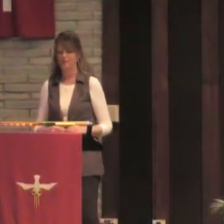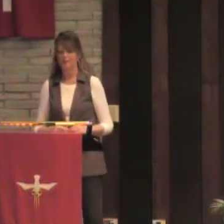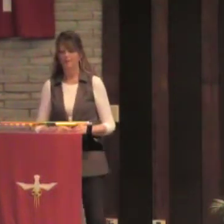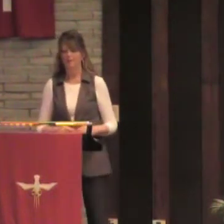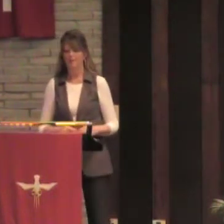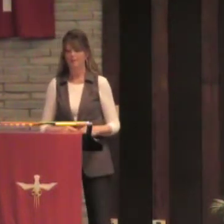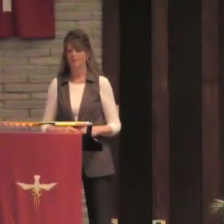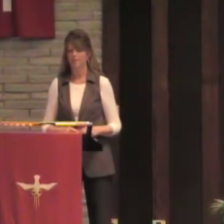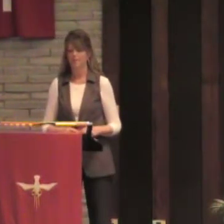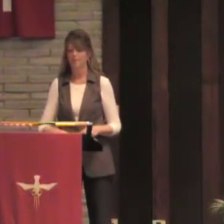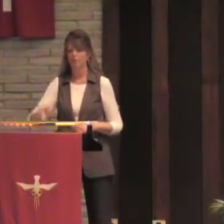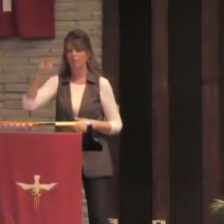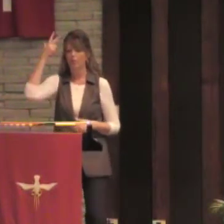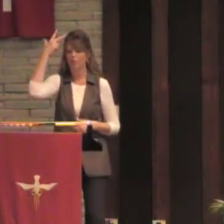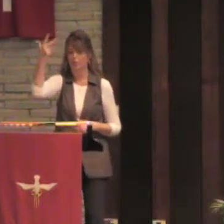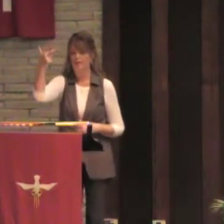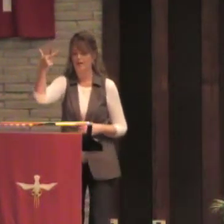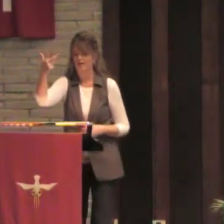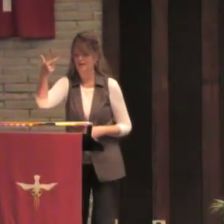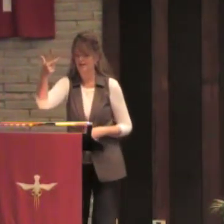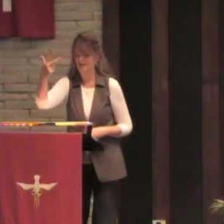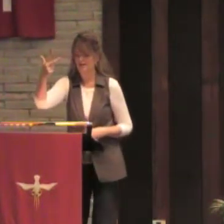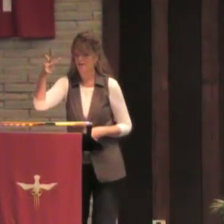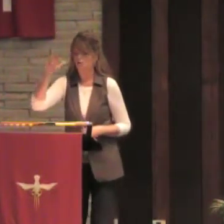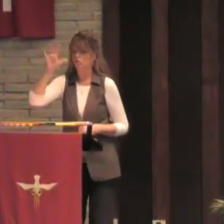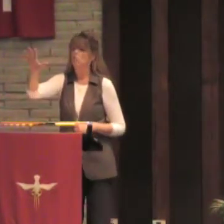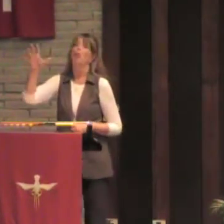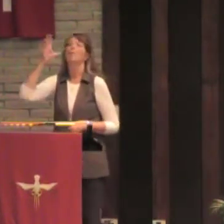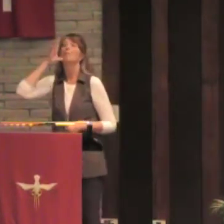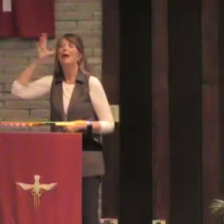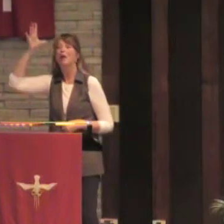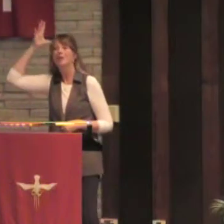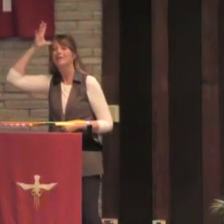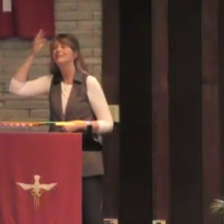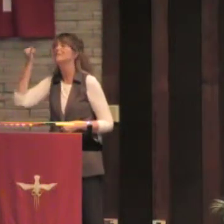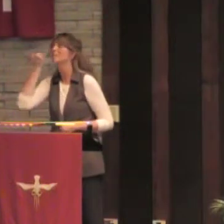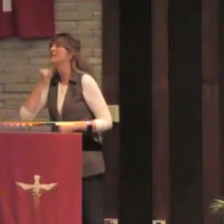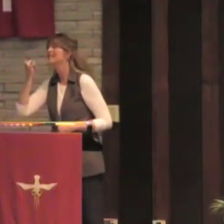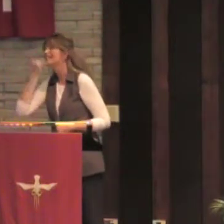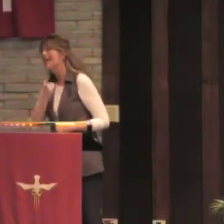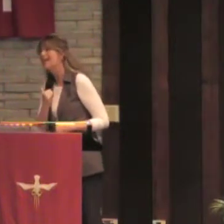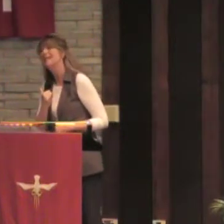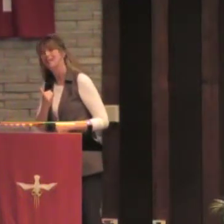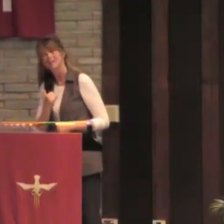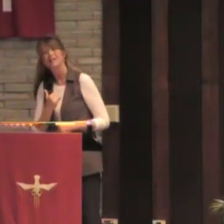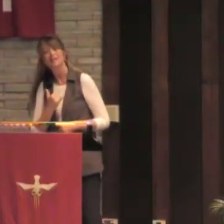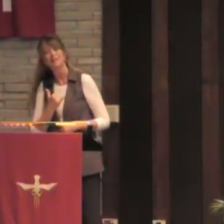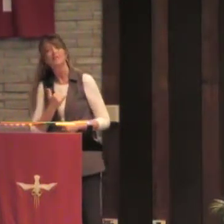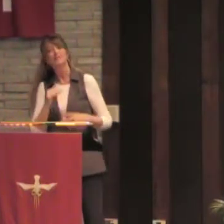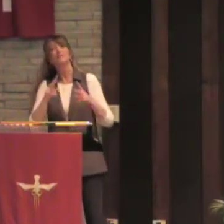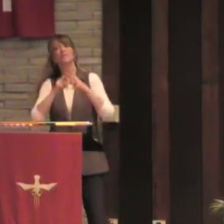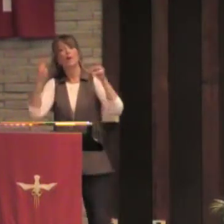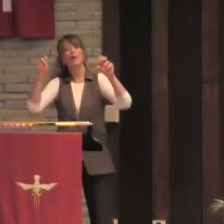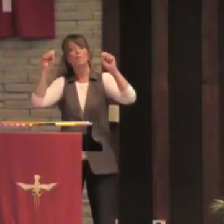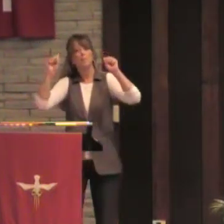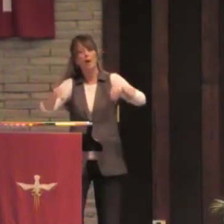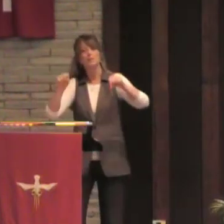positive traditions and positive heritages. The third thing I want you to remember is your parents' mistakes